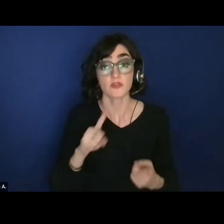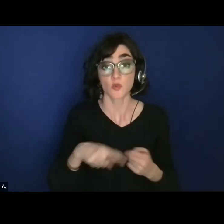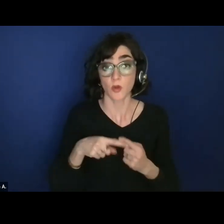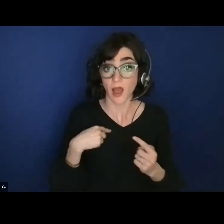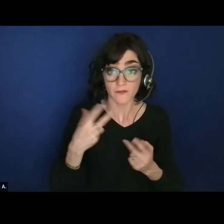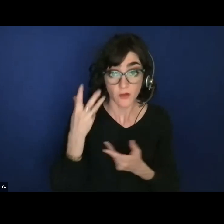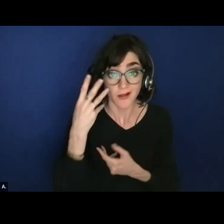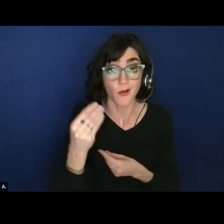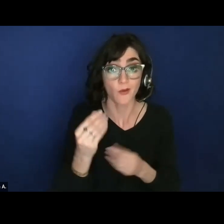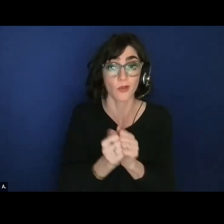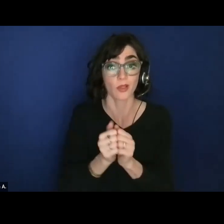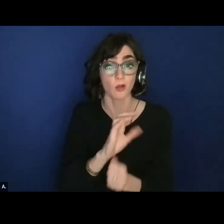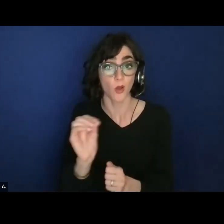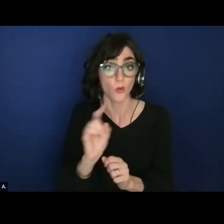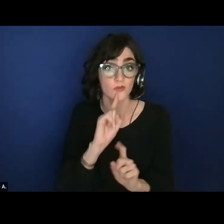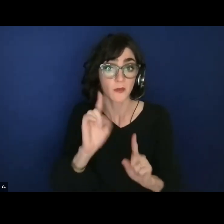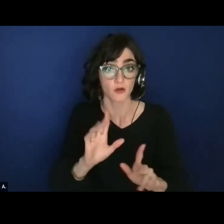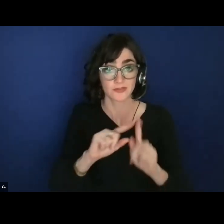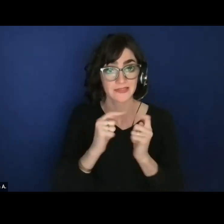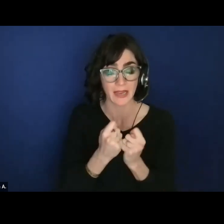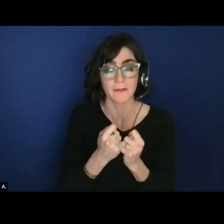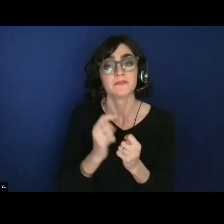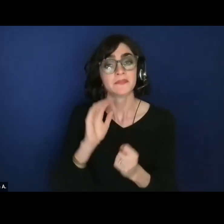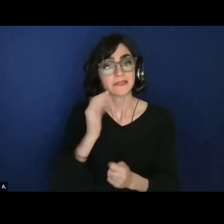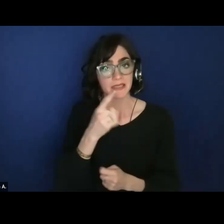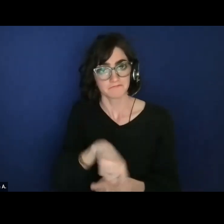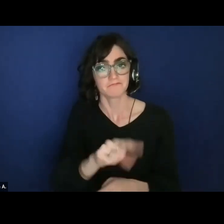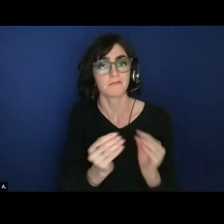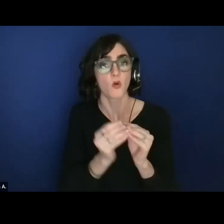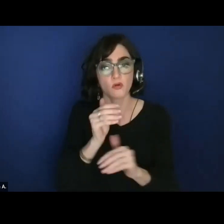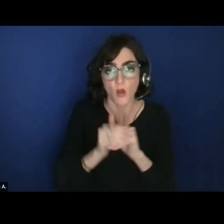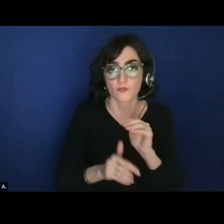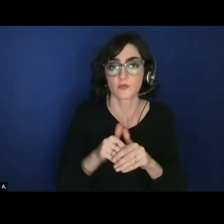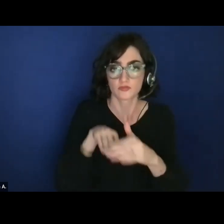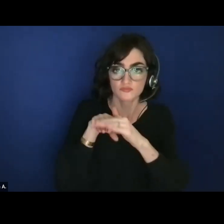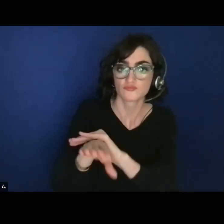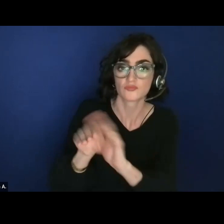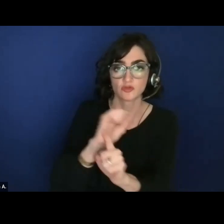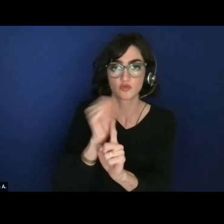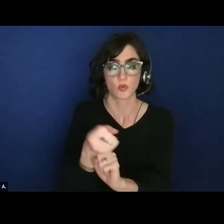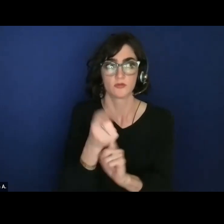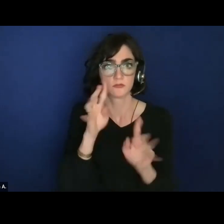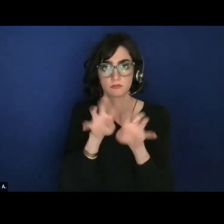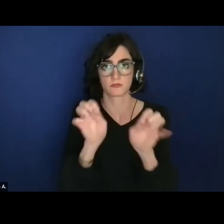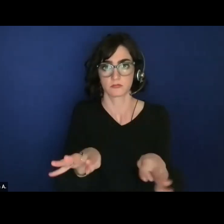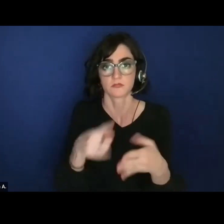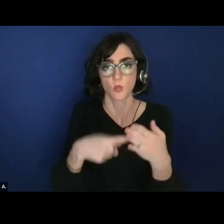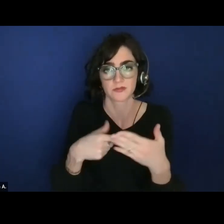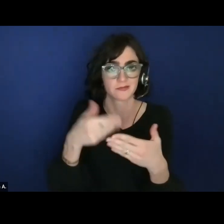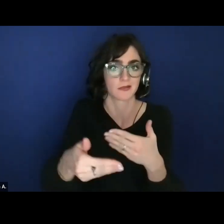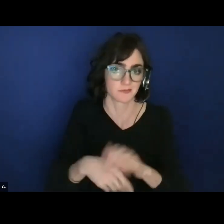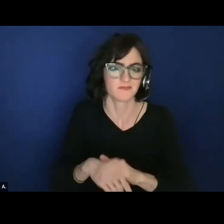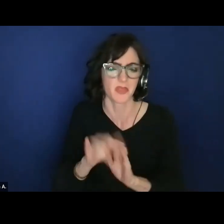co-responder teams, that they're just much more comfortable walking into an unknown situation. But that's just my